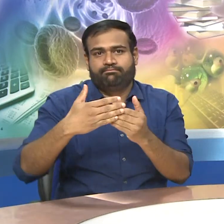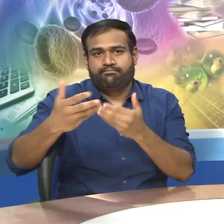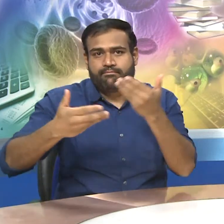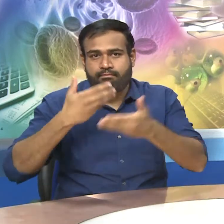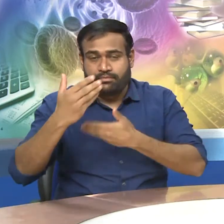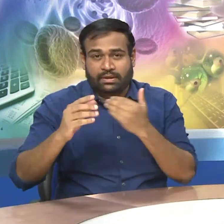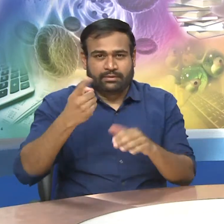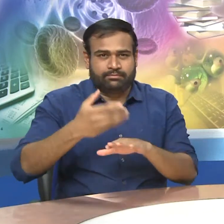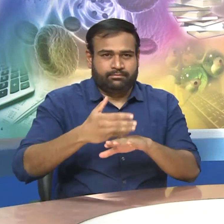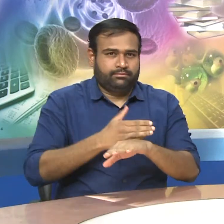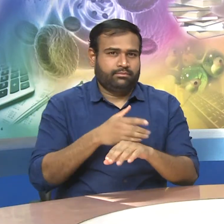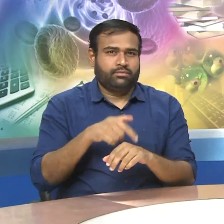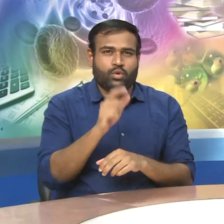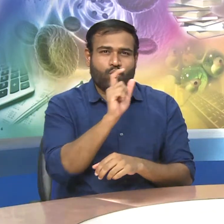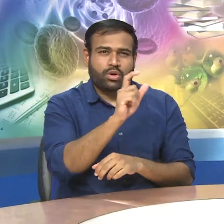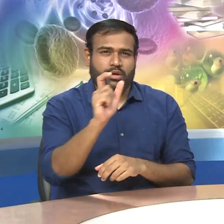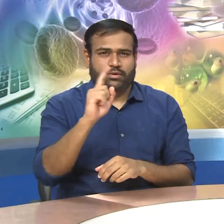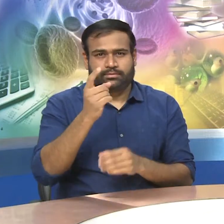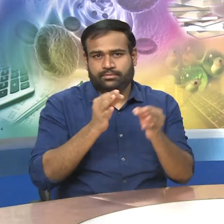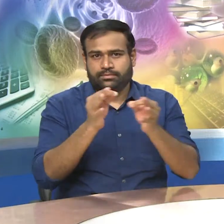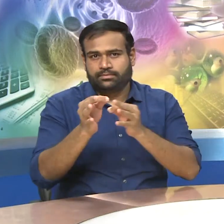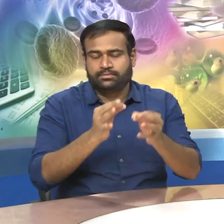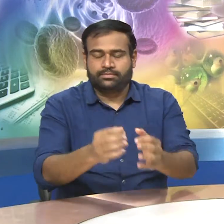After that, we will learn about the lesson.